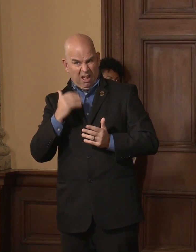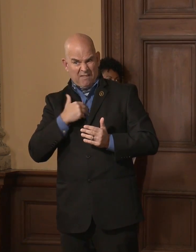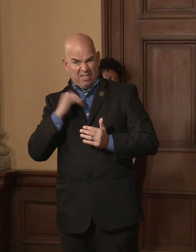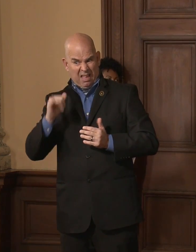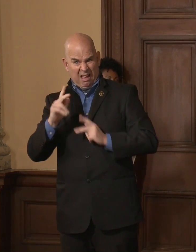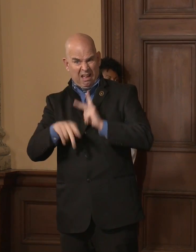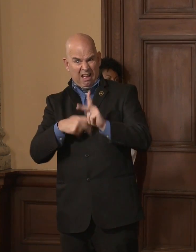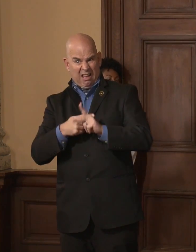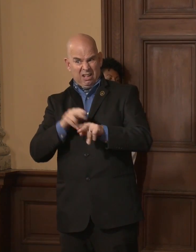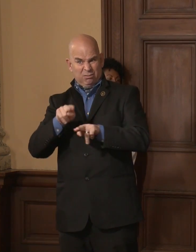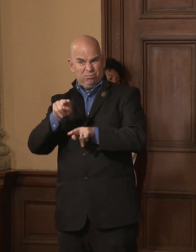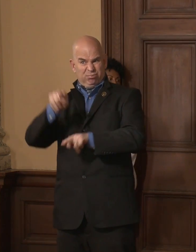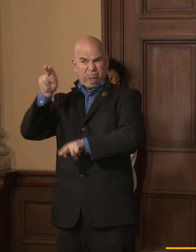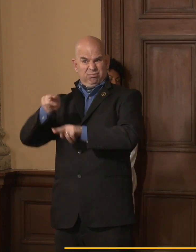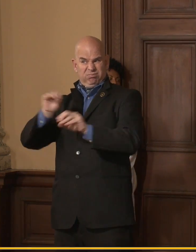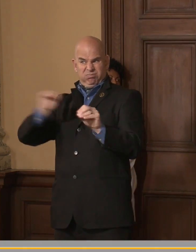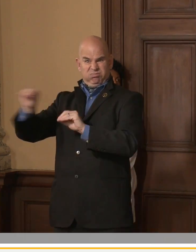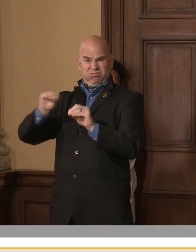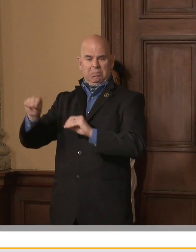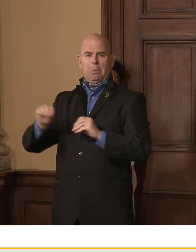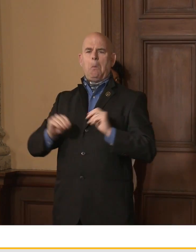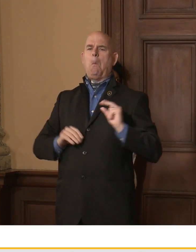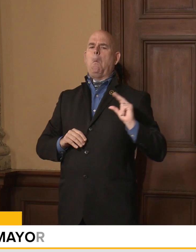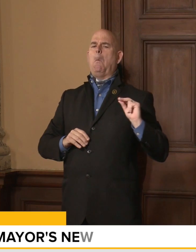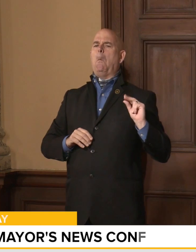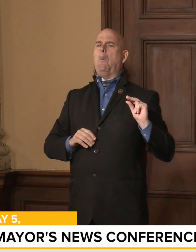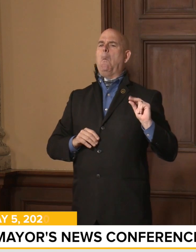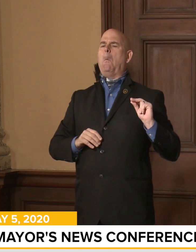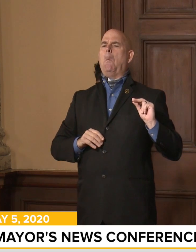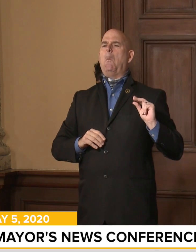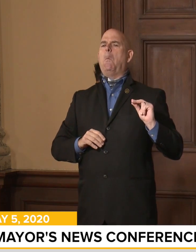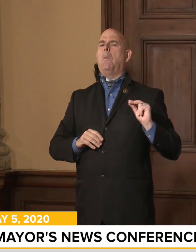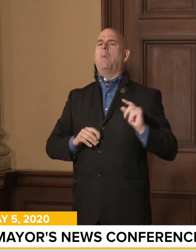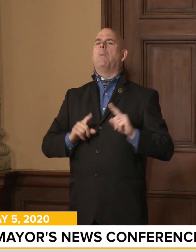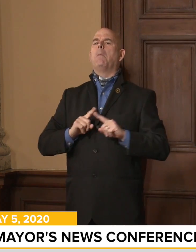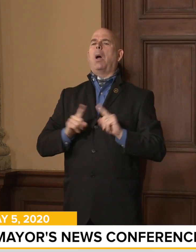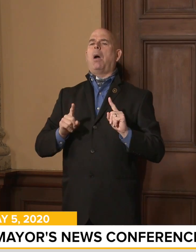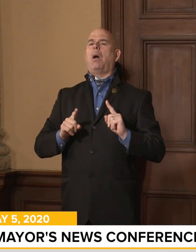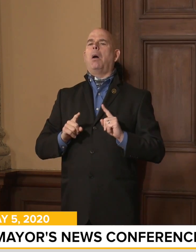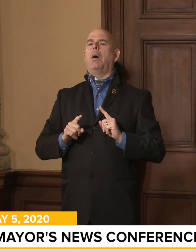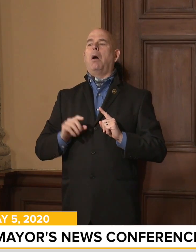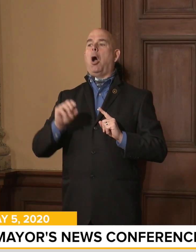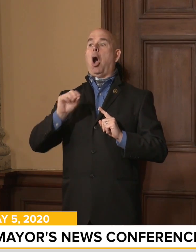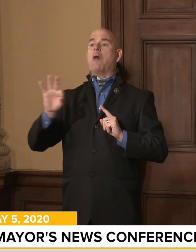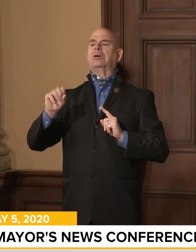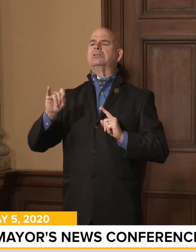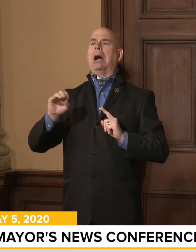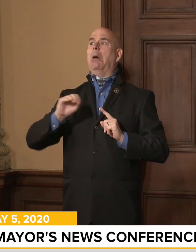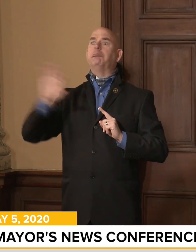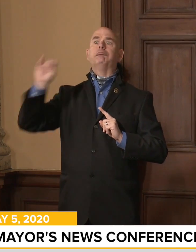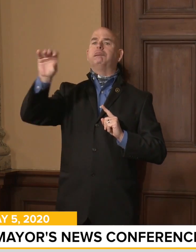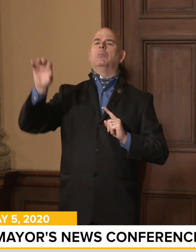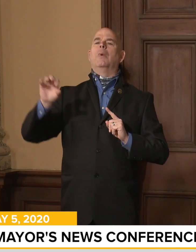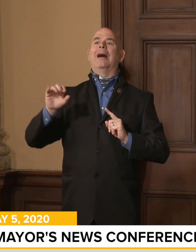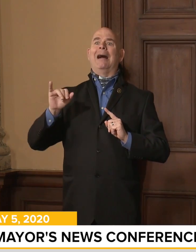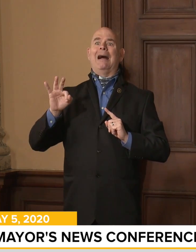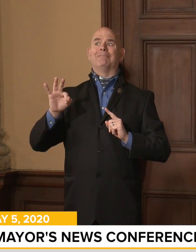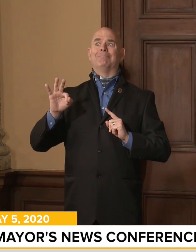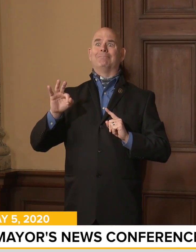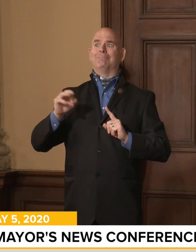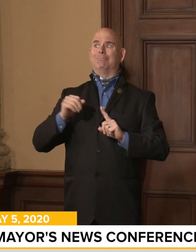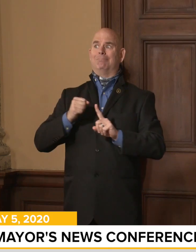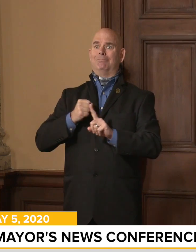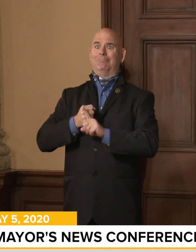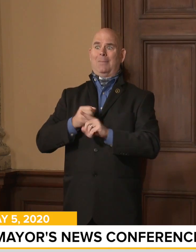it doesn't look like we're going to get there, but we are preparing for anything that could come along down the road so that if it does happen, and hopefully this